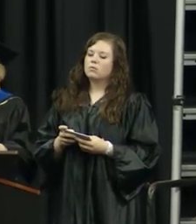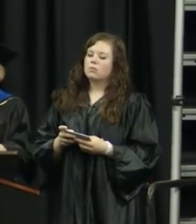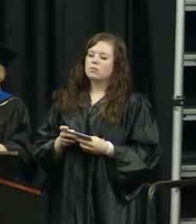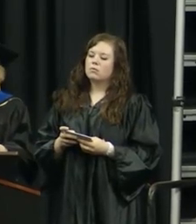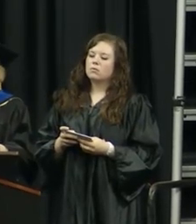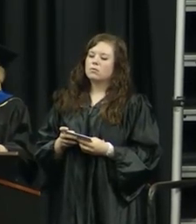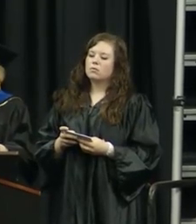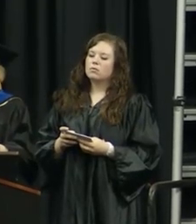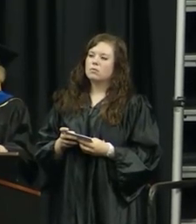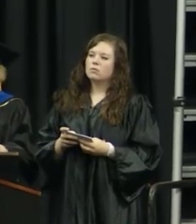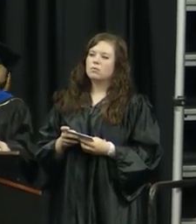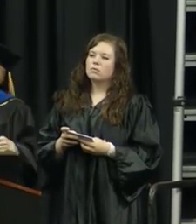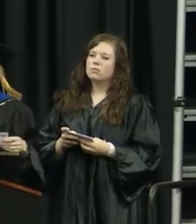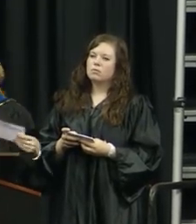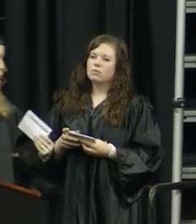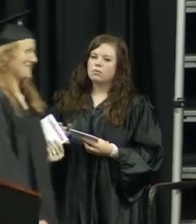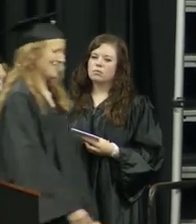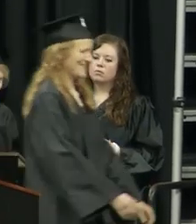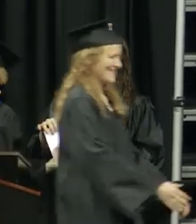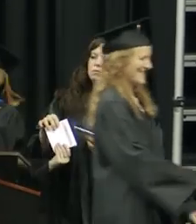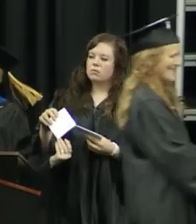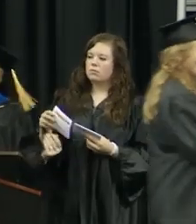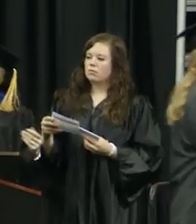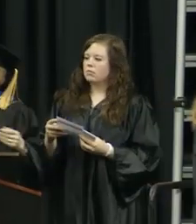Hasevelt. Hasevelt.